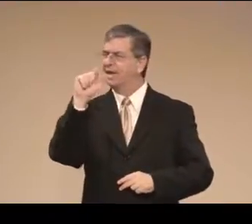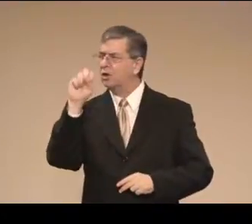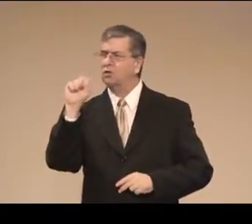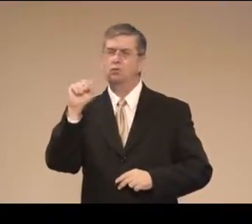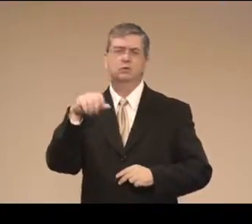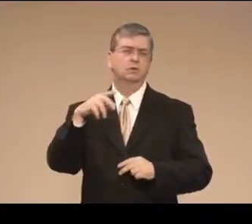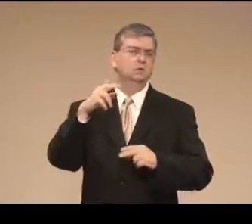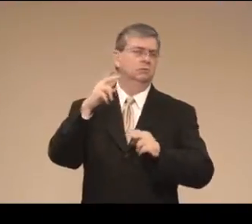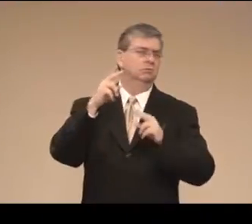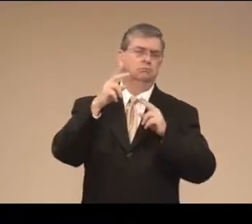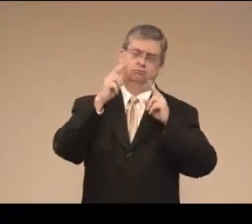all these medals.